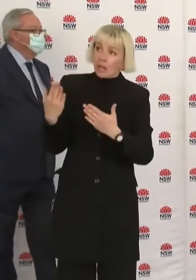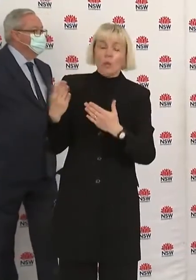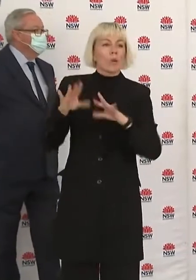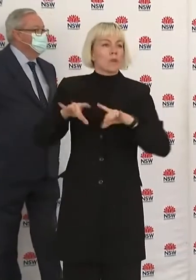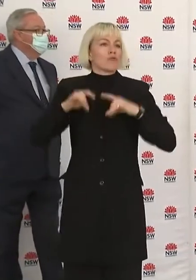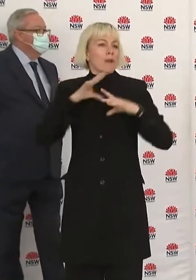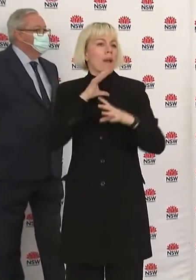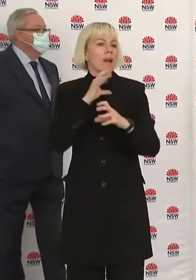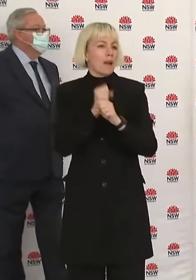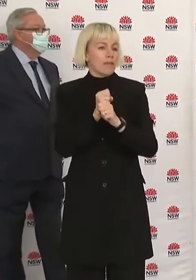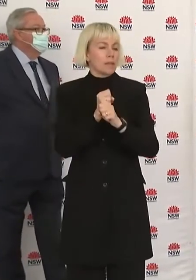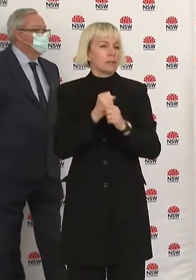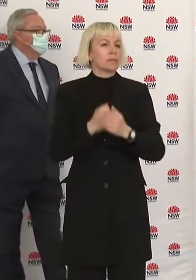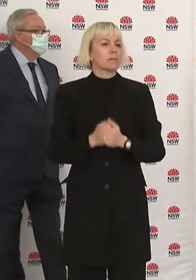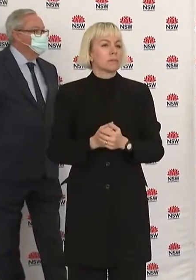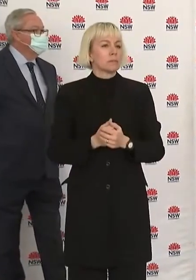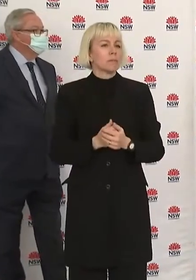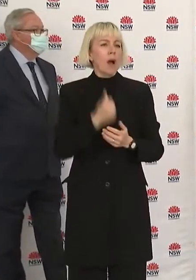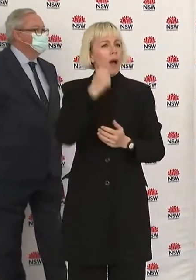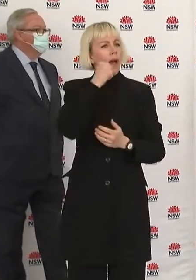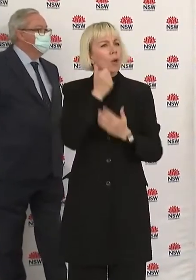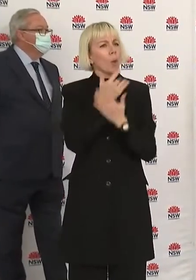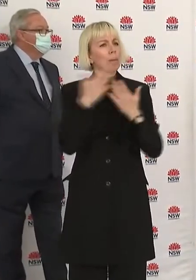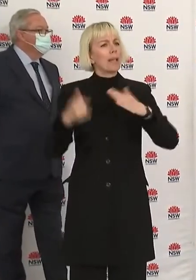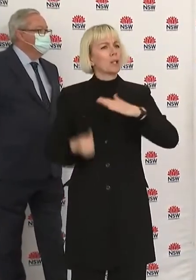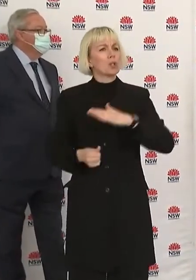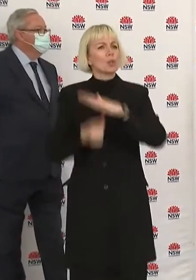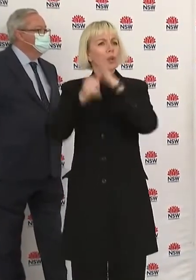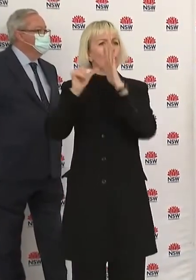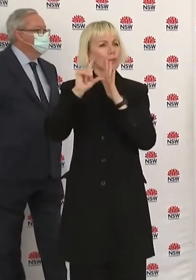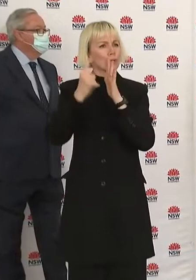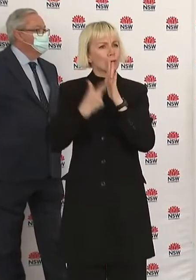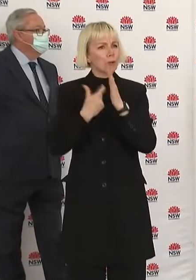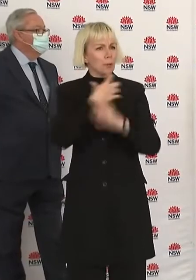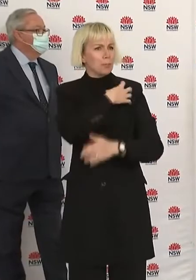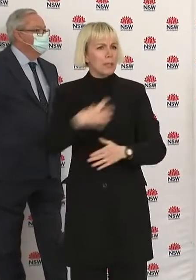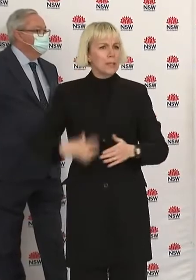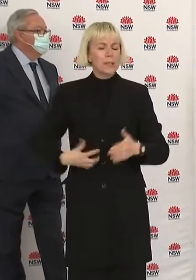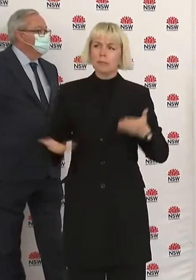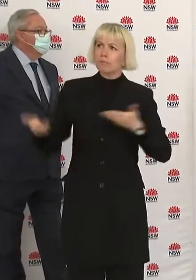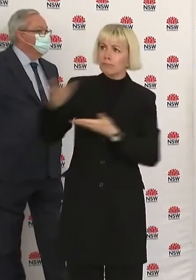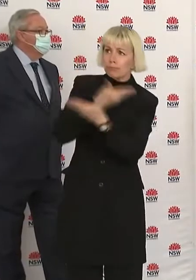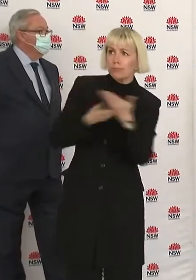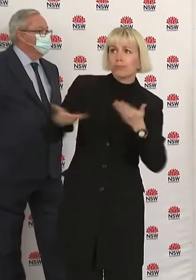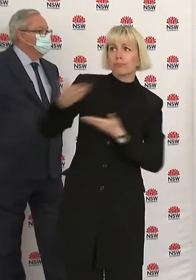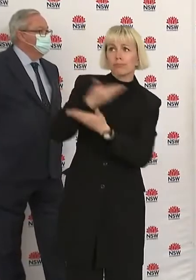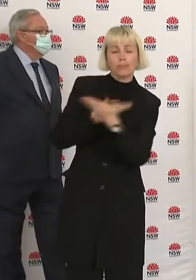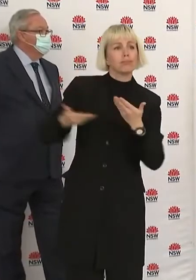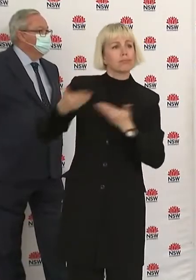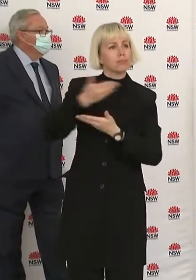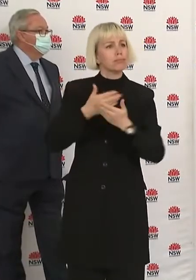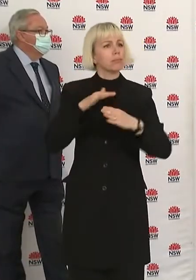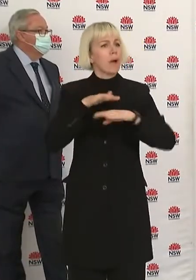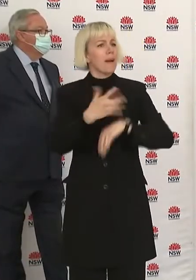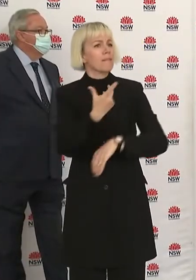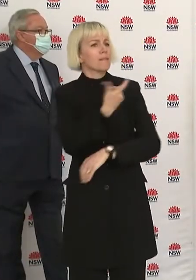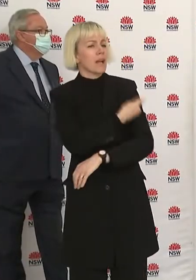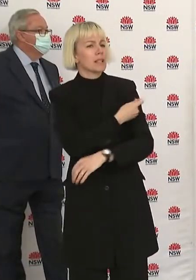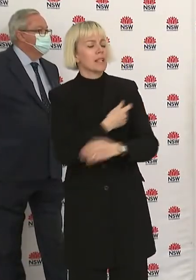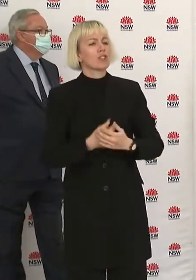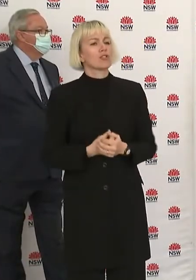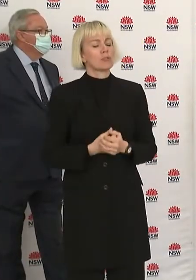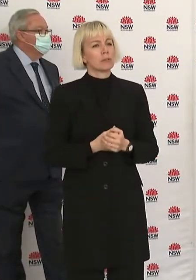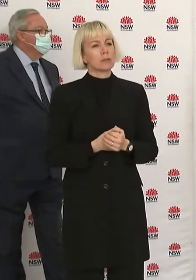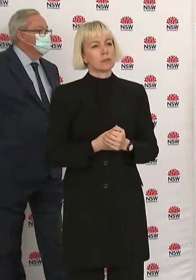an officer level there's been lots of discussions about it because we have a shared interest. whilst we are states and territories, we